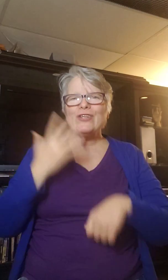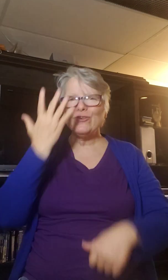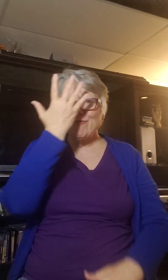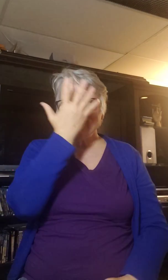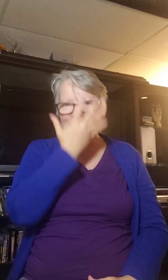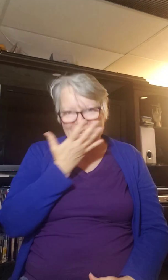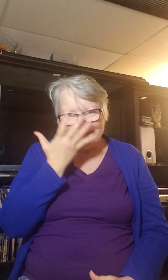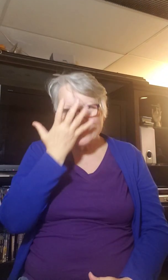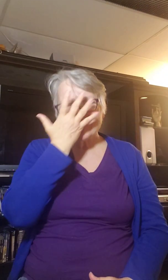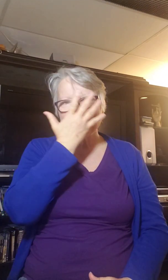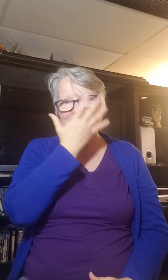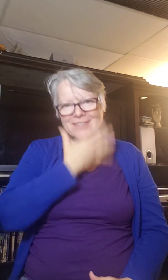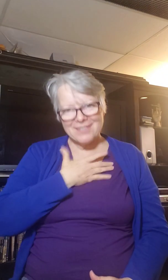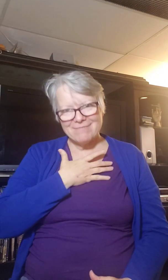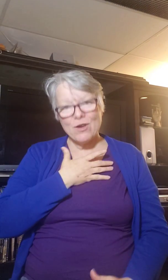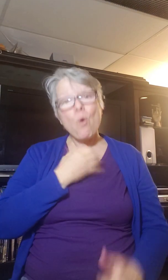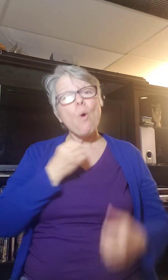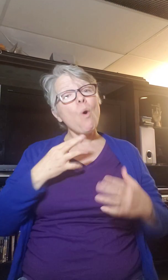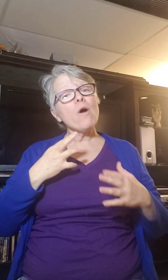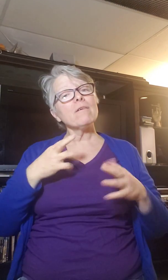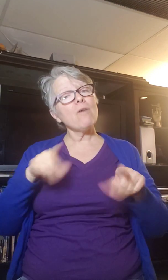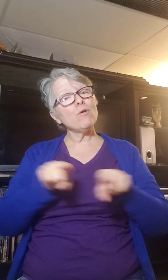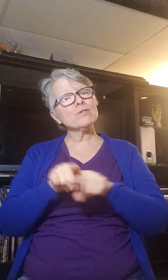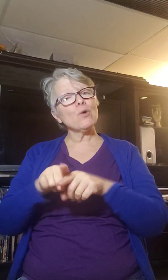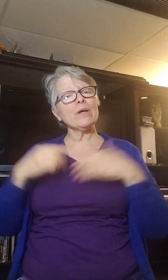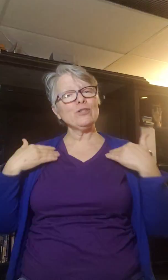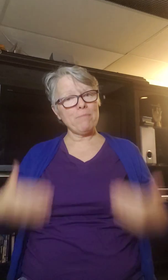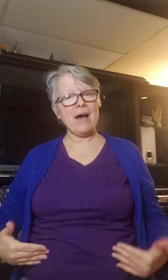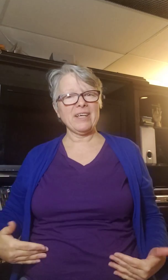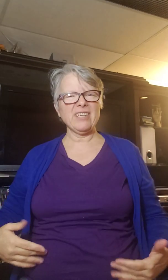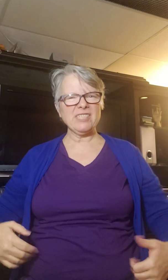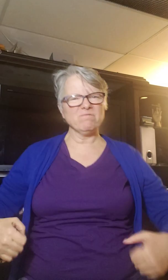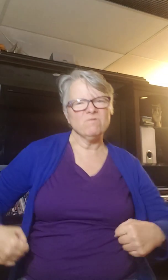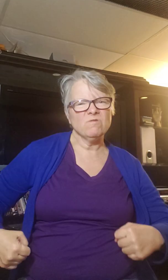your face or also in your body. Like,